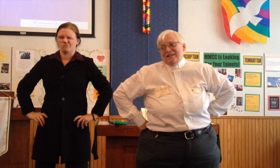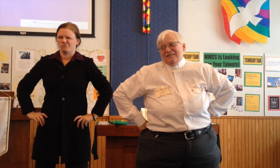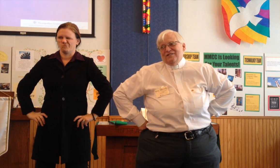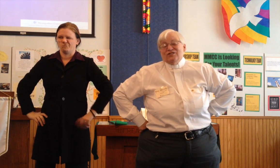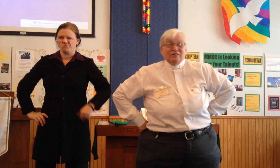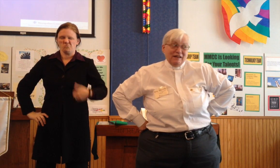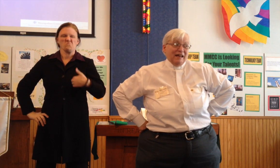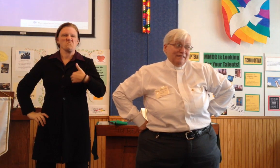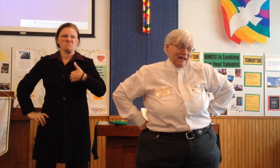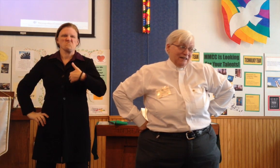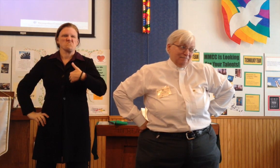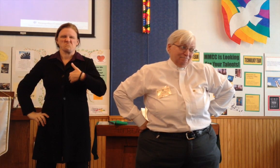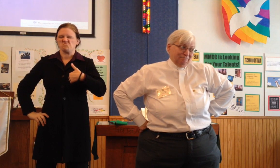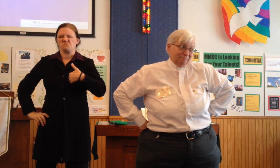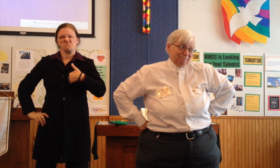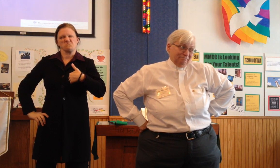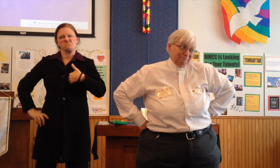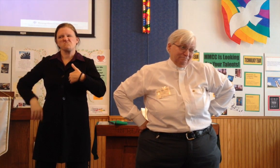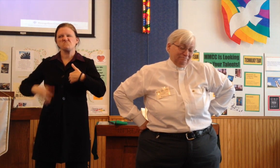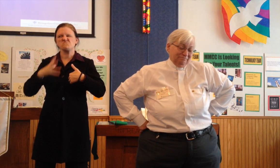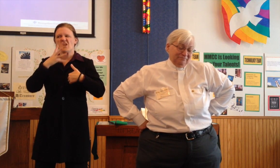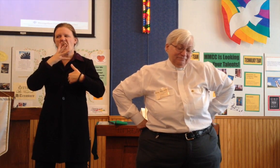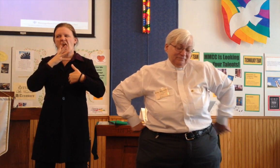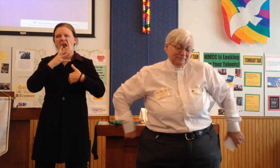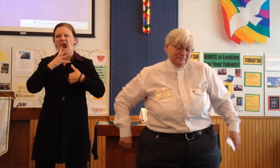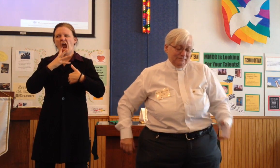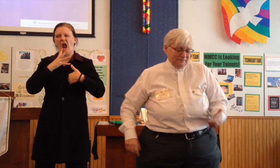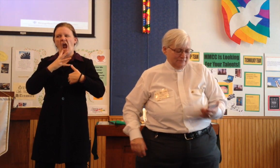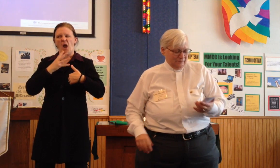I should have had that.